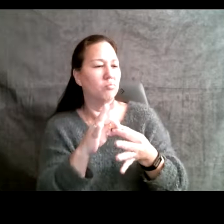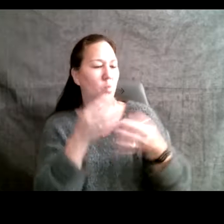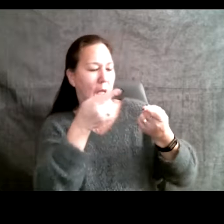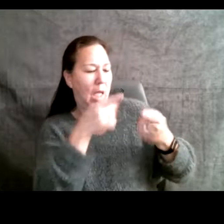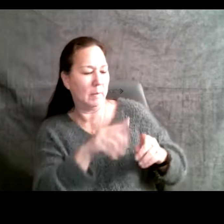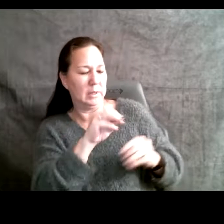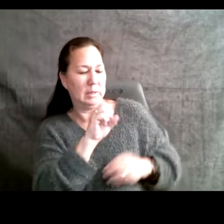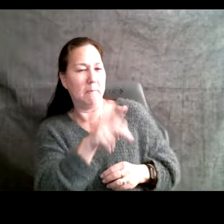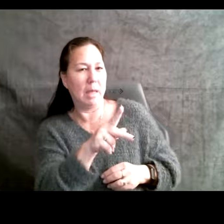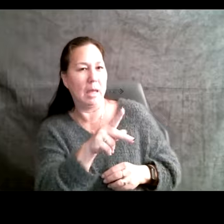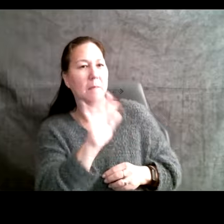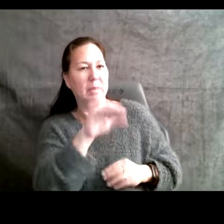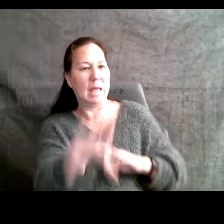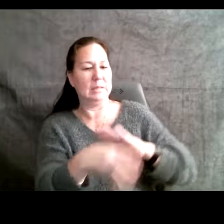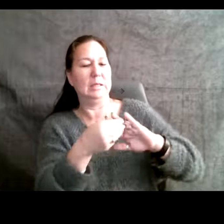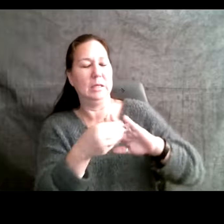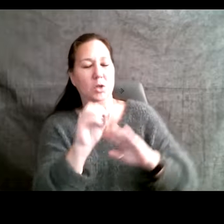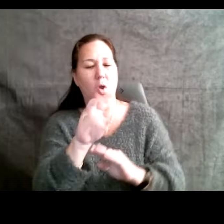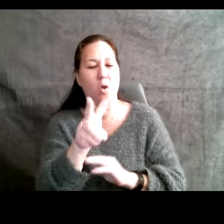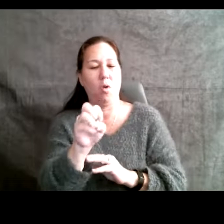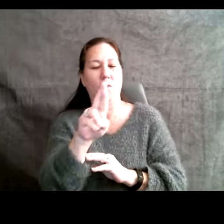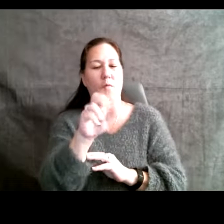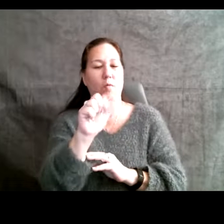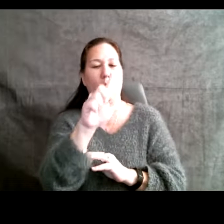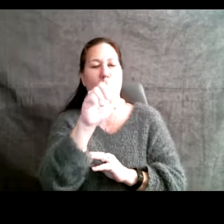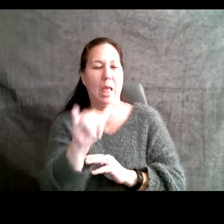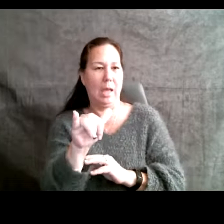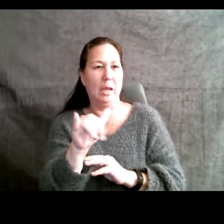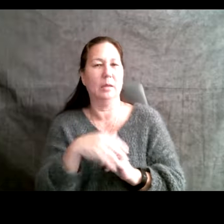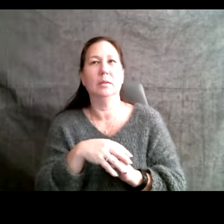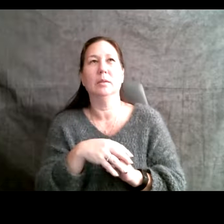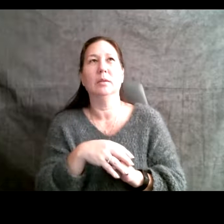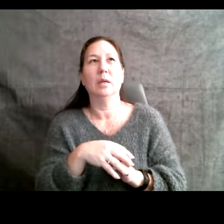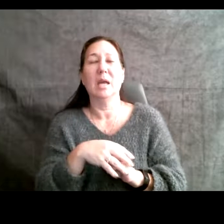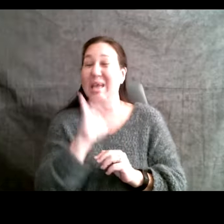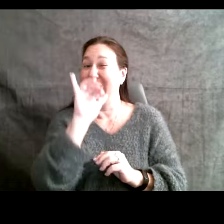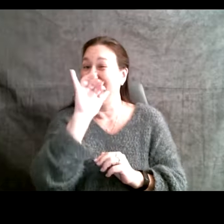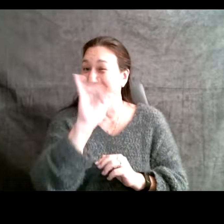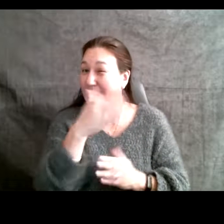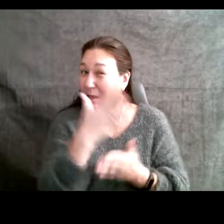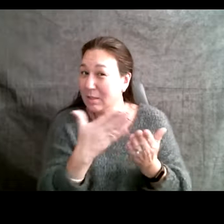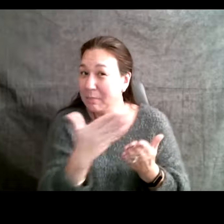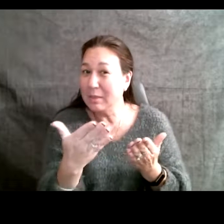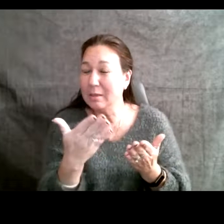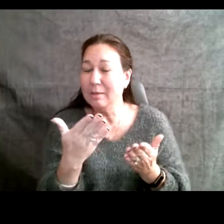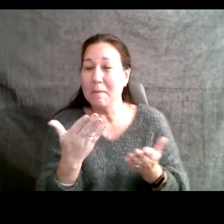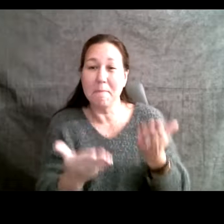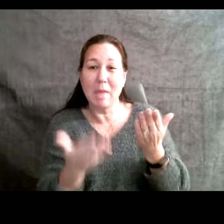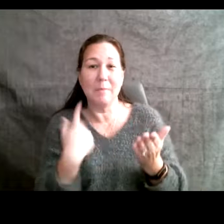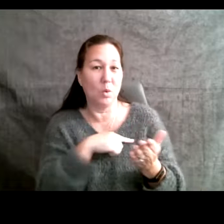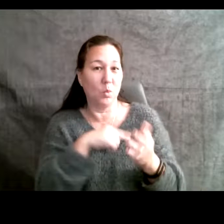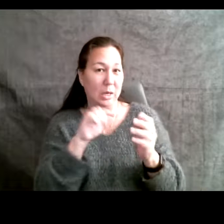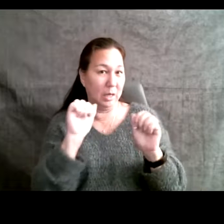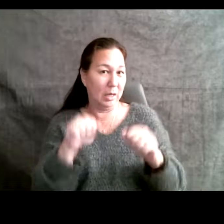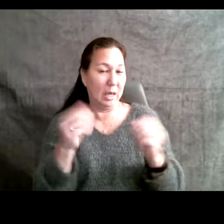overlay. So is that something that we could perhaps put together for the